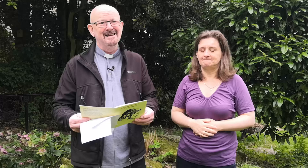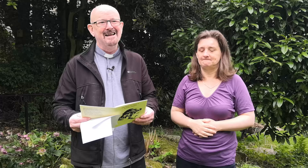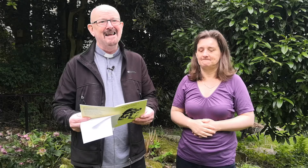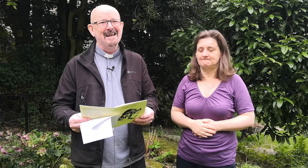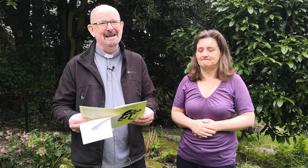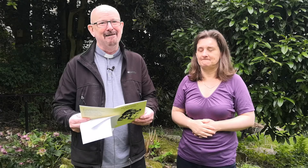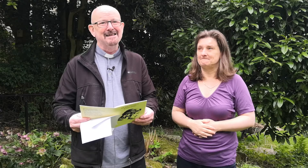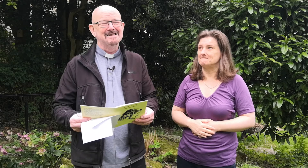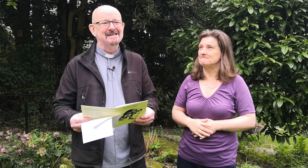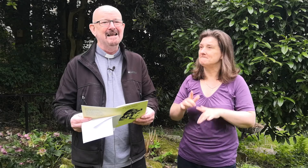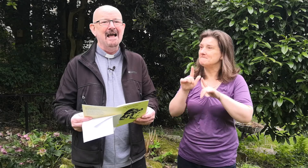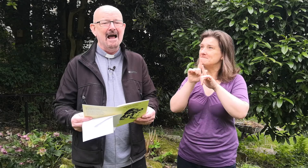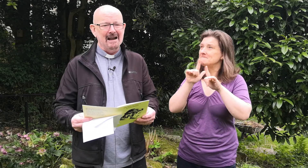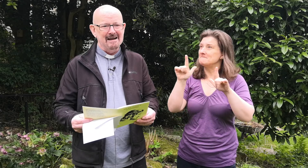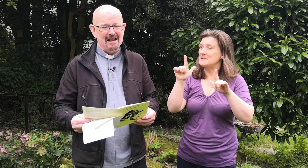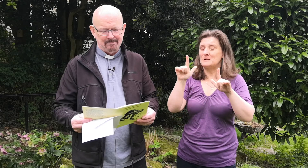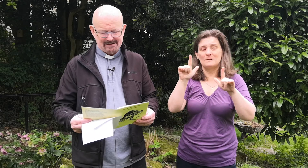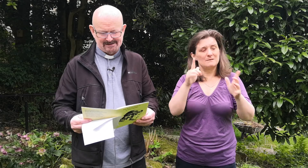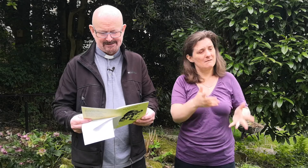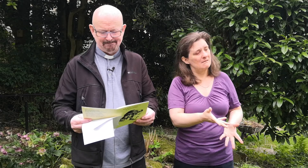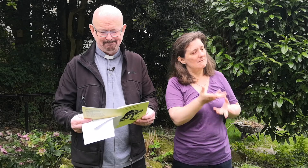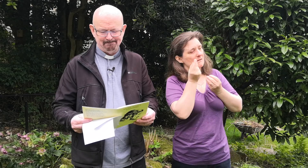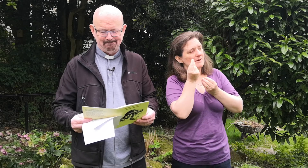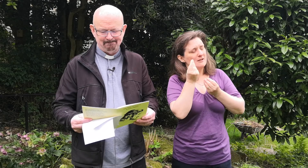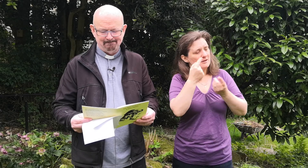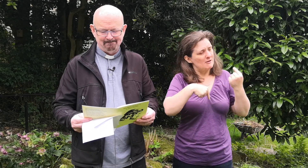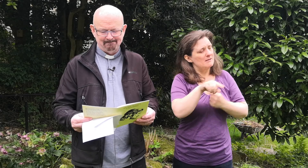Lord, hear us and help us.